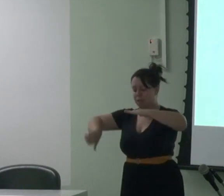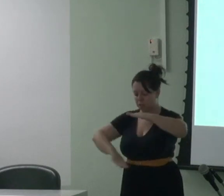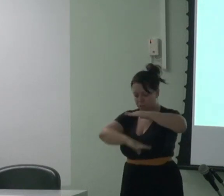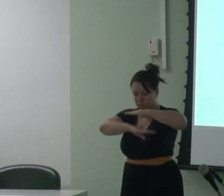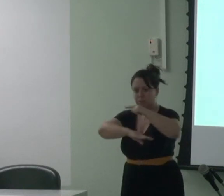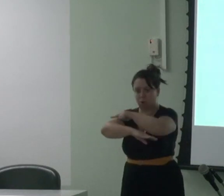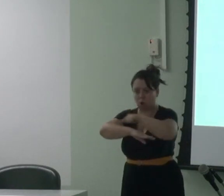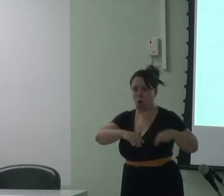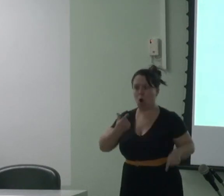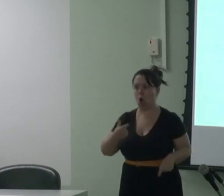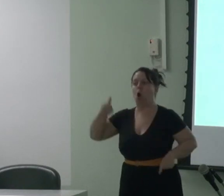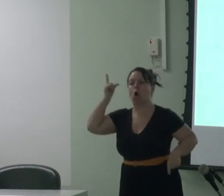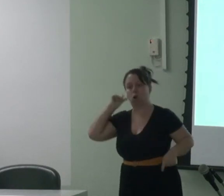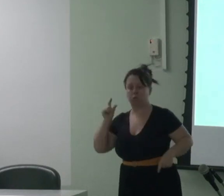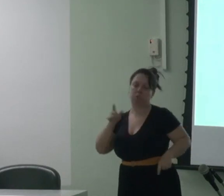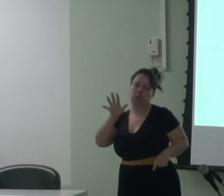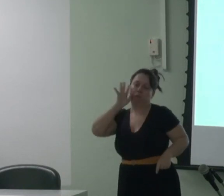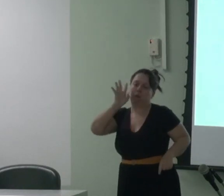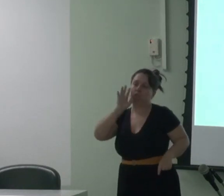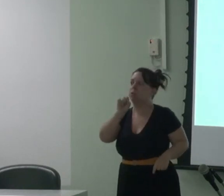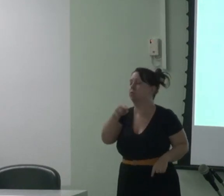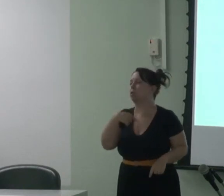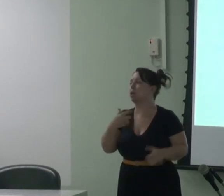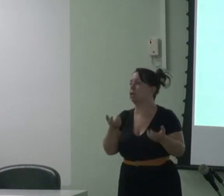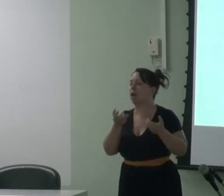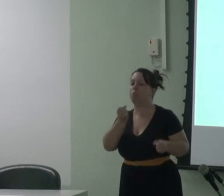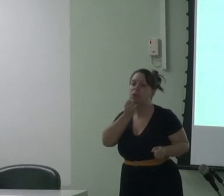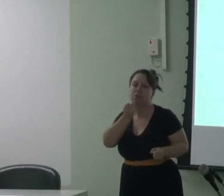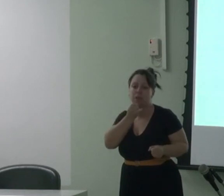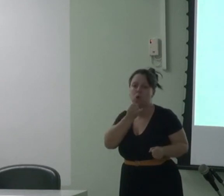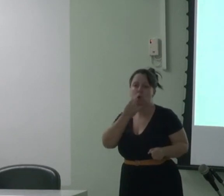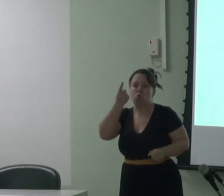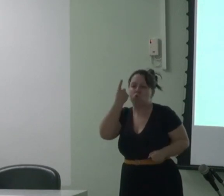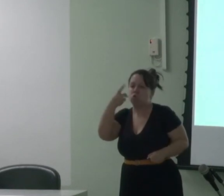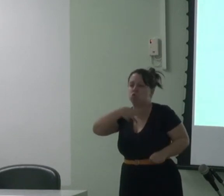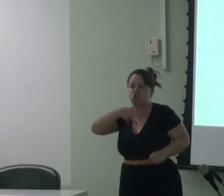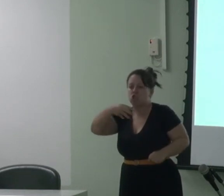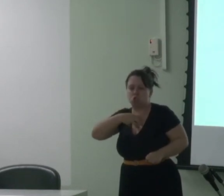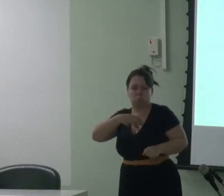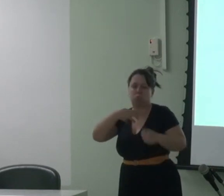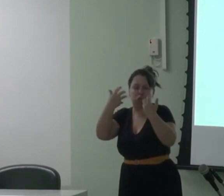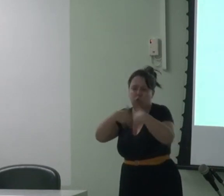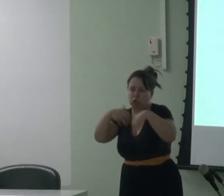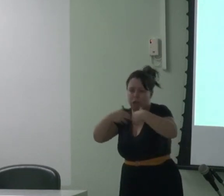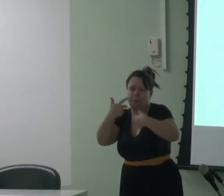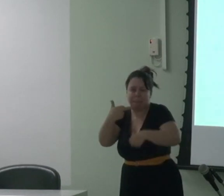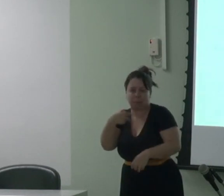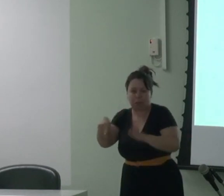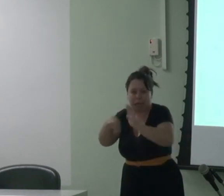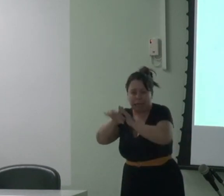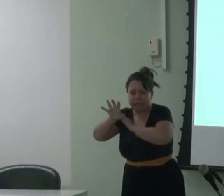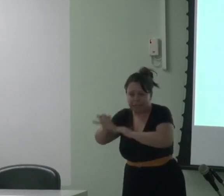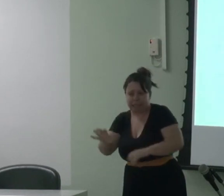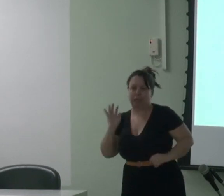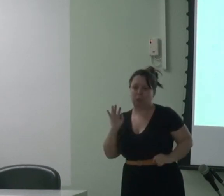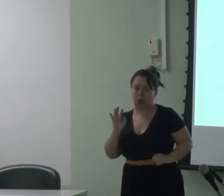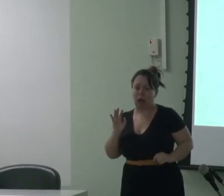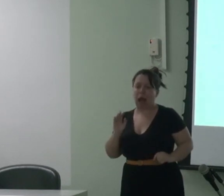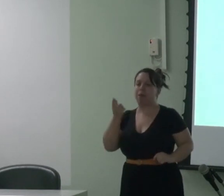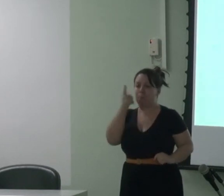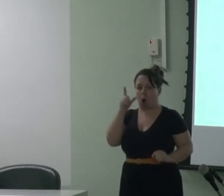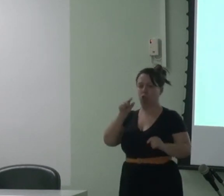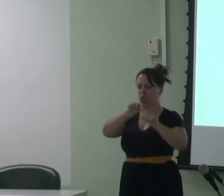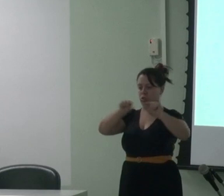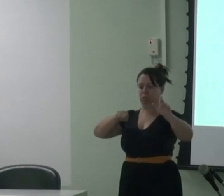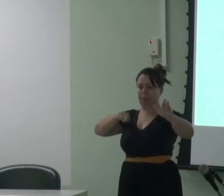here, because imagine you are looking for some particular construction and you learn how to query for